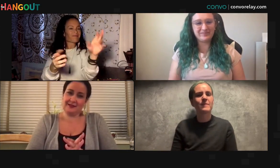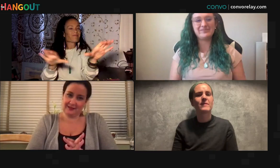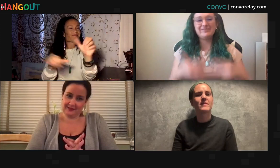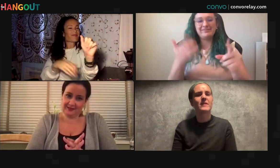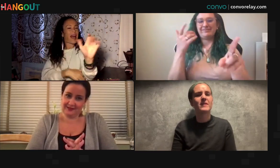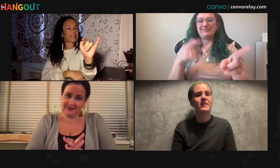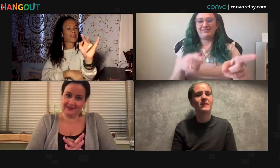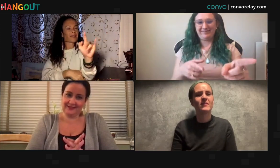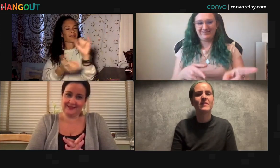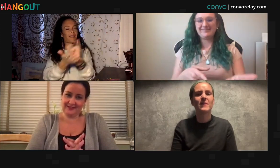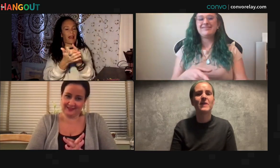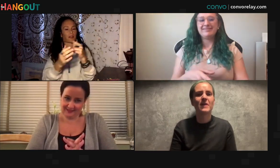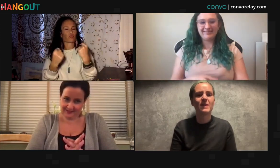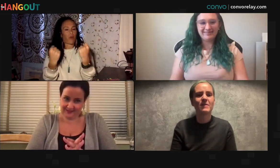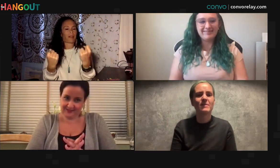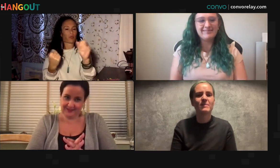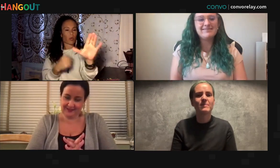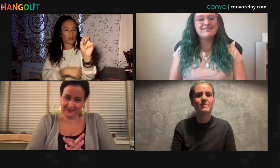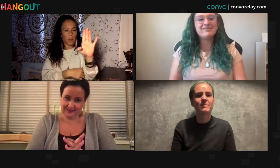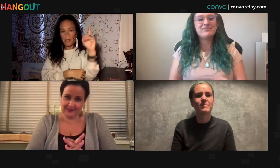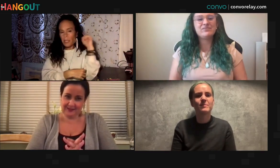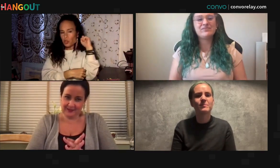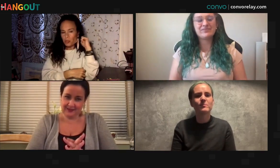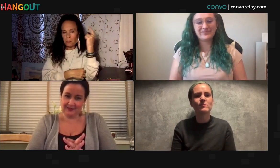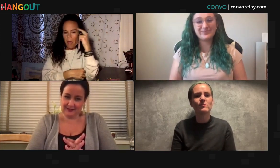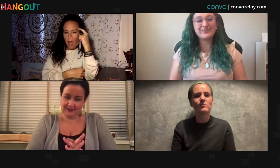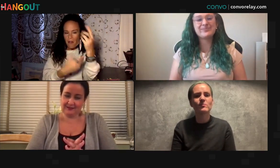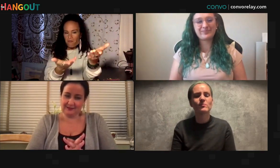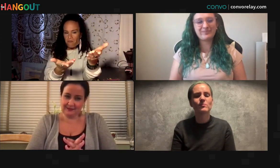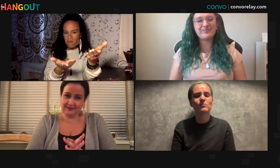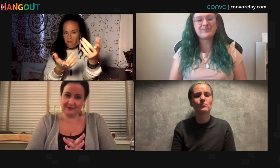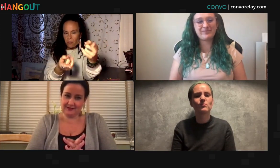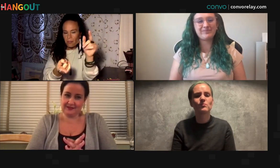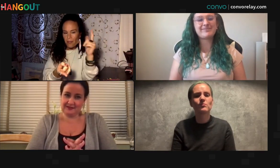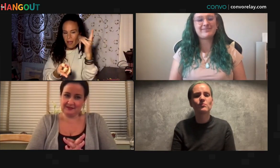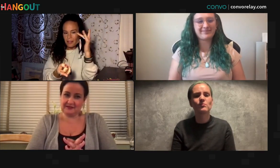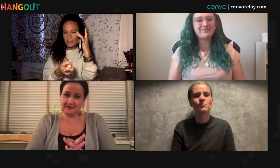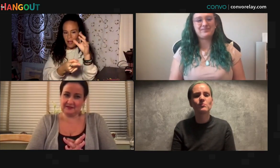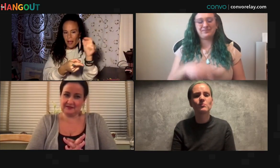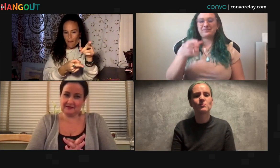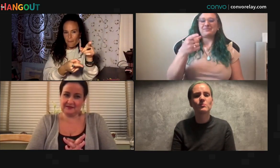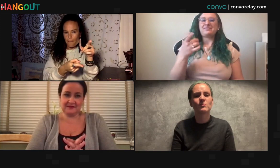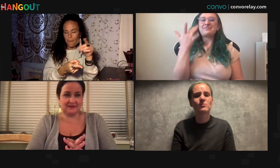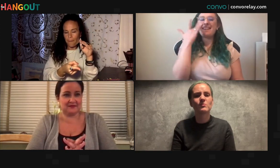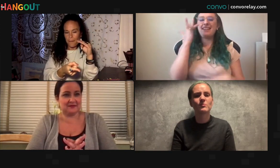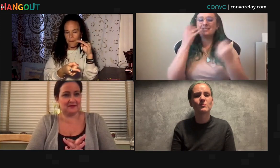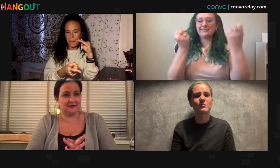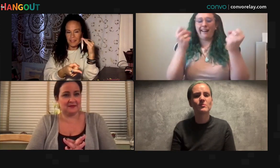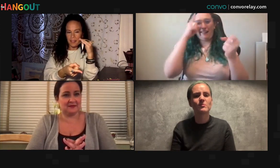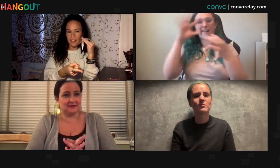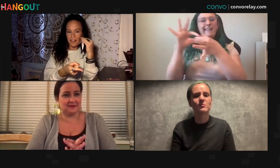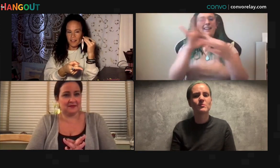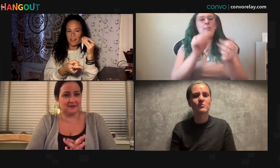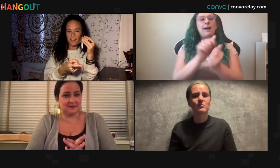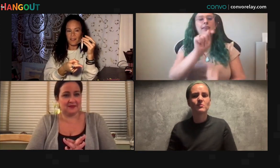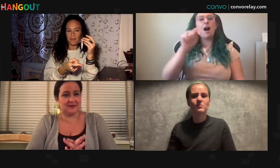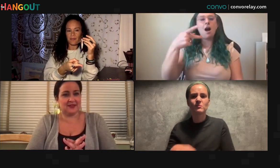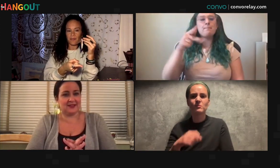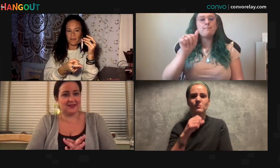maybe painting or different activities that will strengthen your subconscious. Allison and Belinda, do you